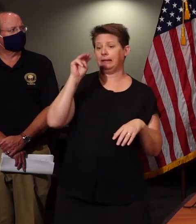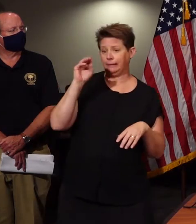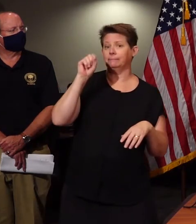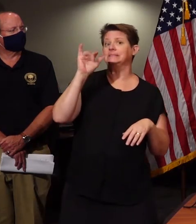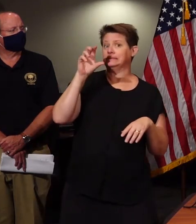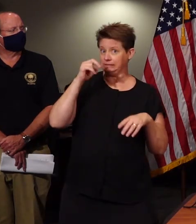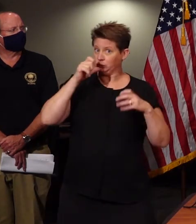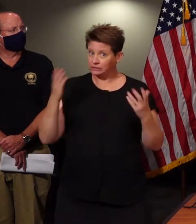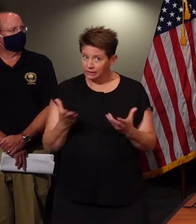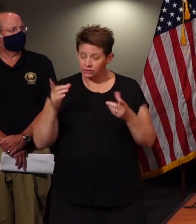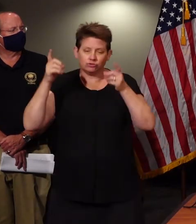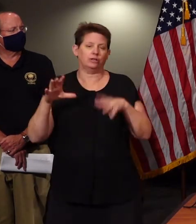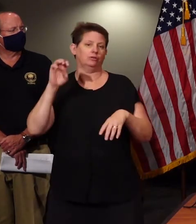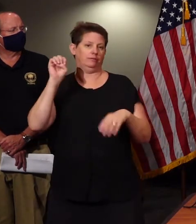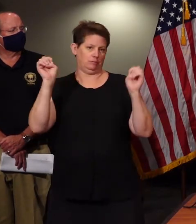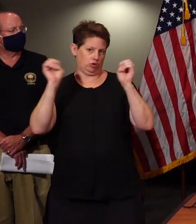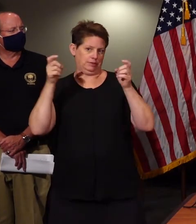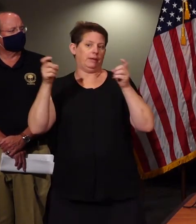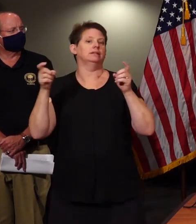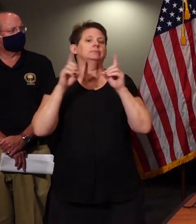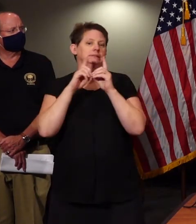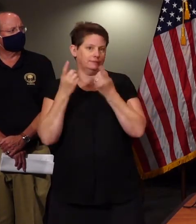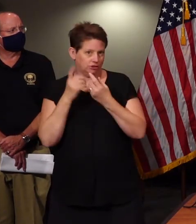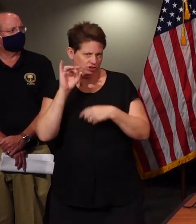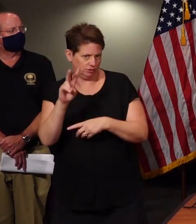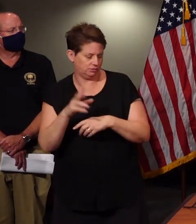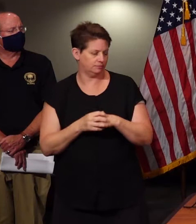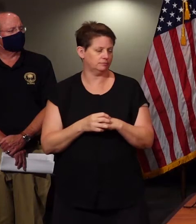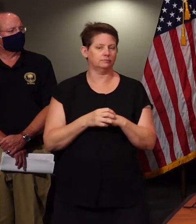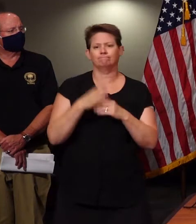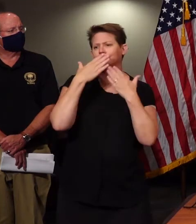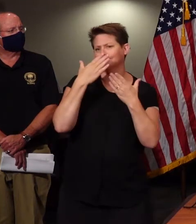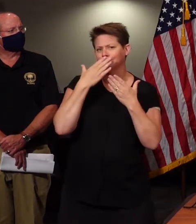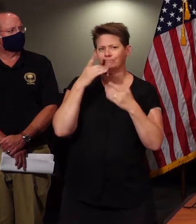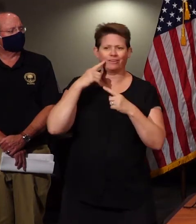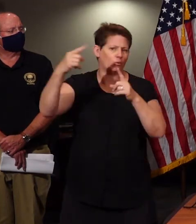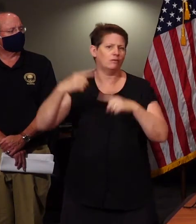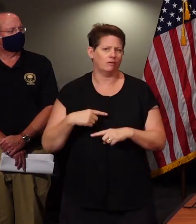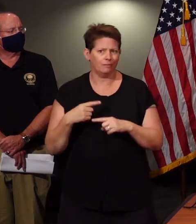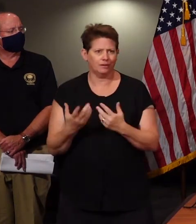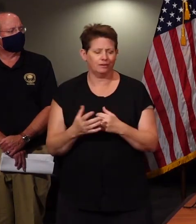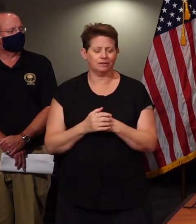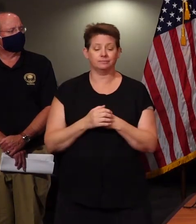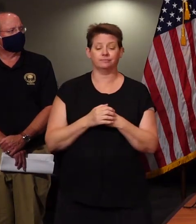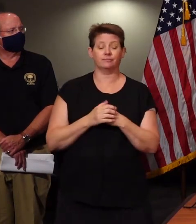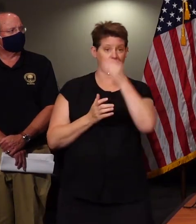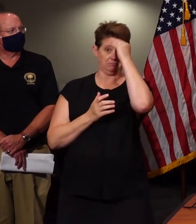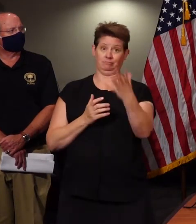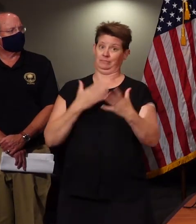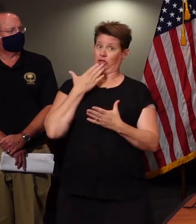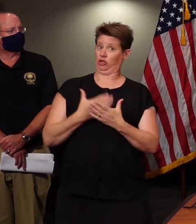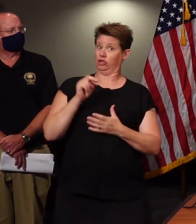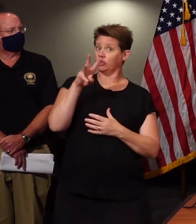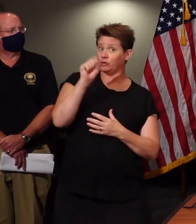Director of the Emergency Management Division. Again, thank all of you for being here. The good news in all of this